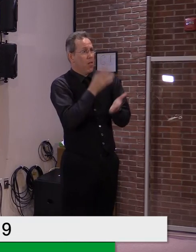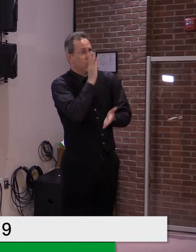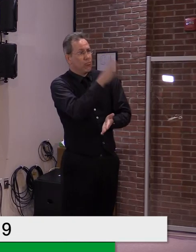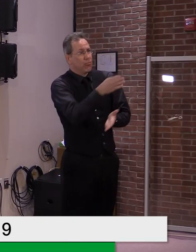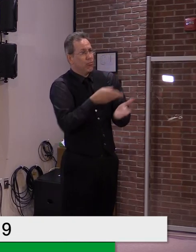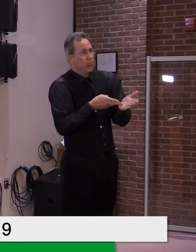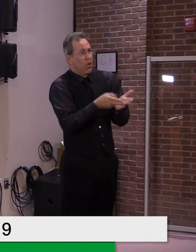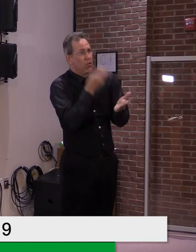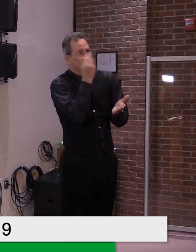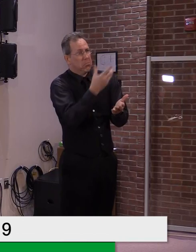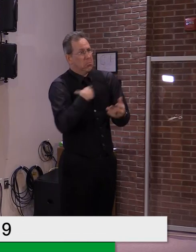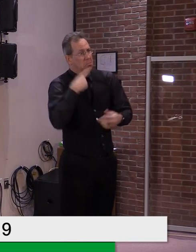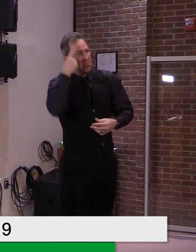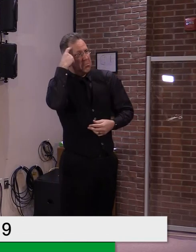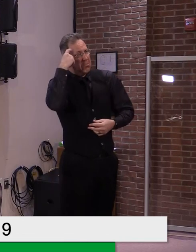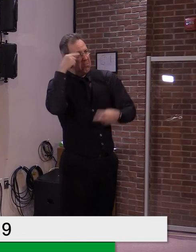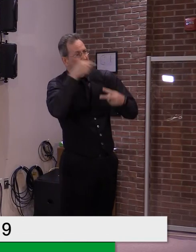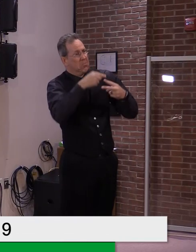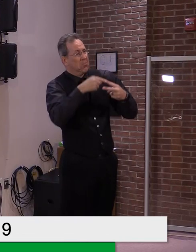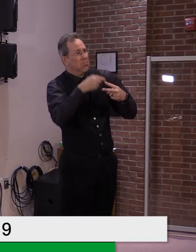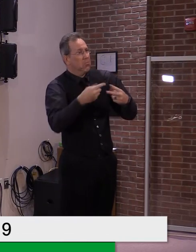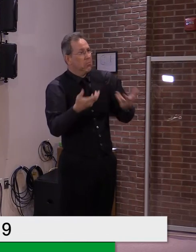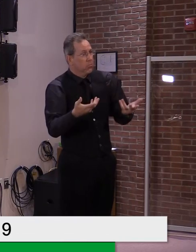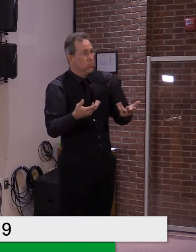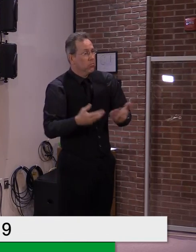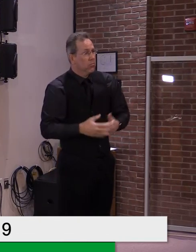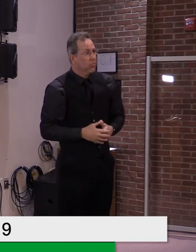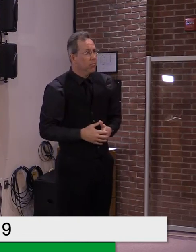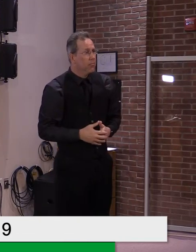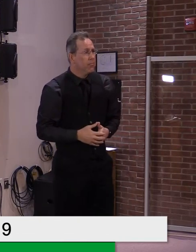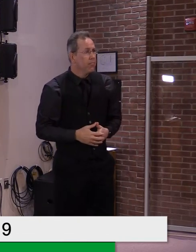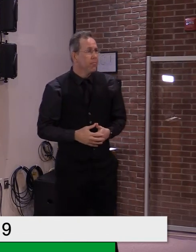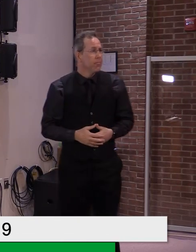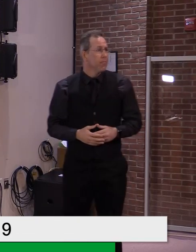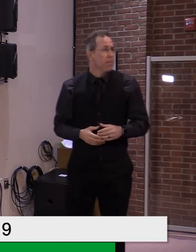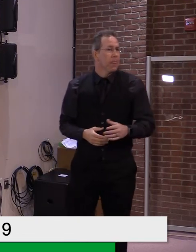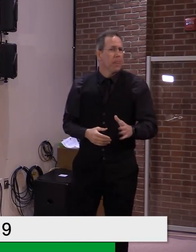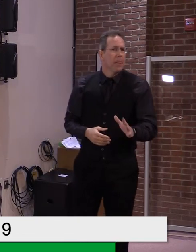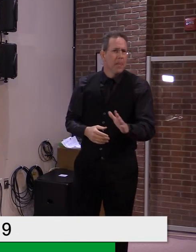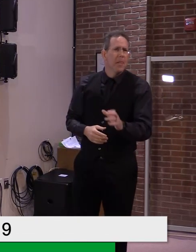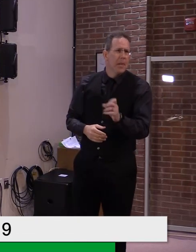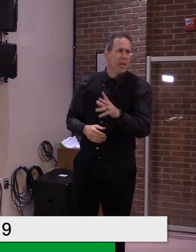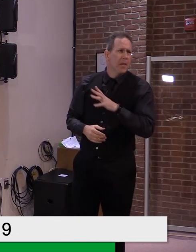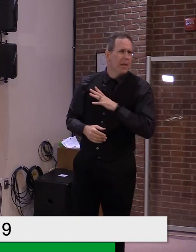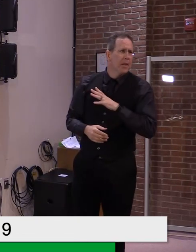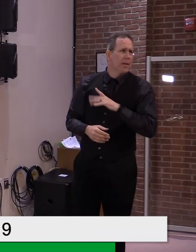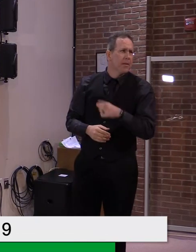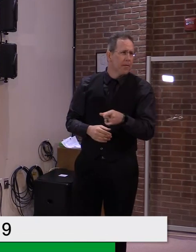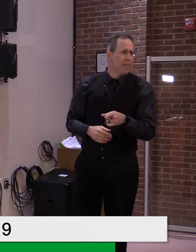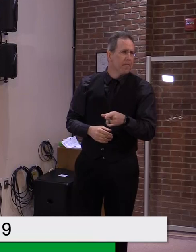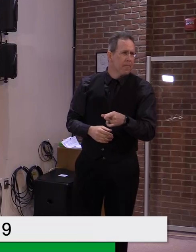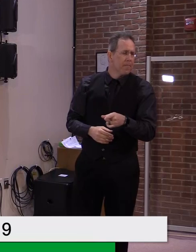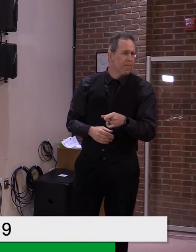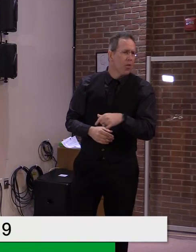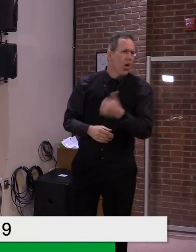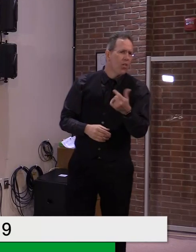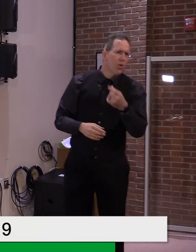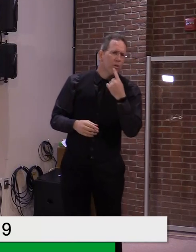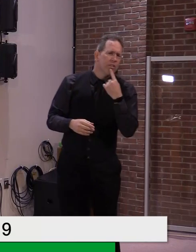The other thing, Mike, if I can, someone had mentioned to me about transferring a